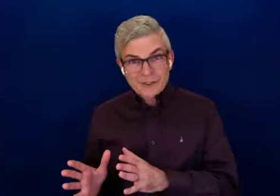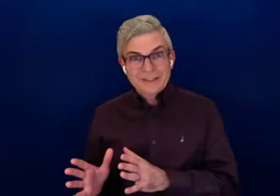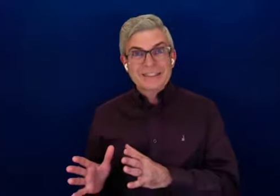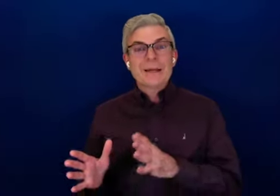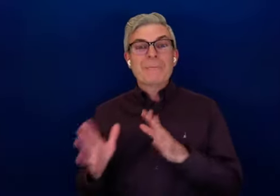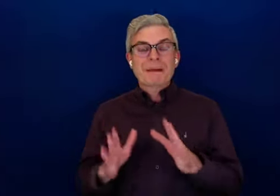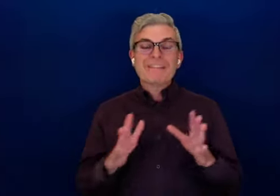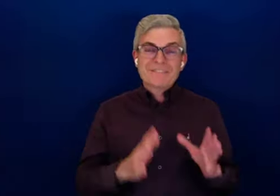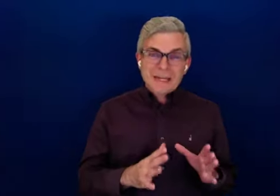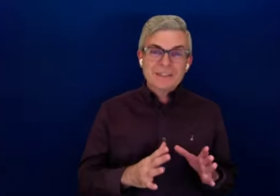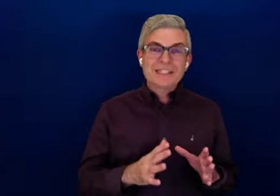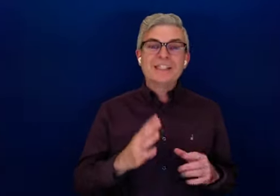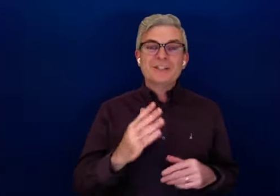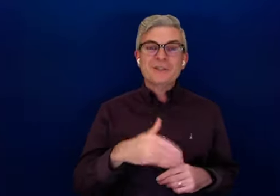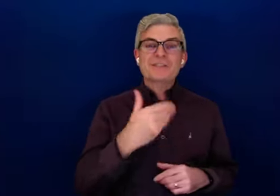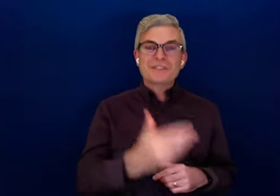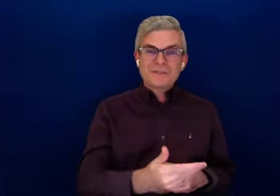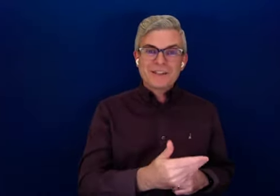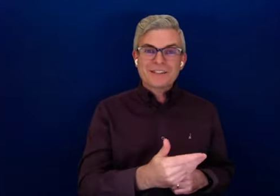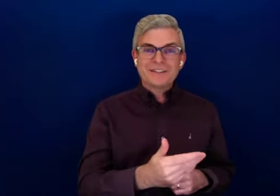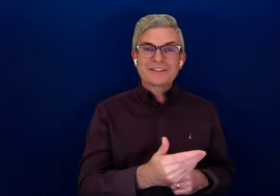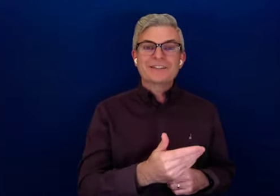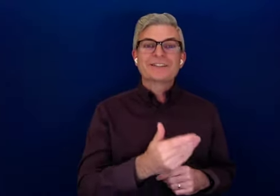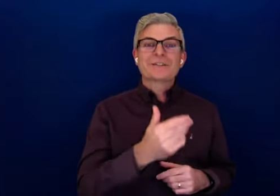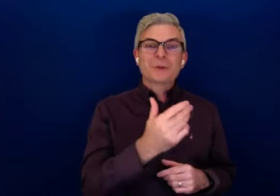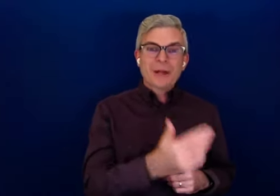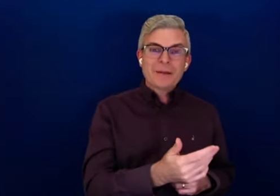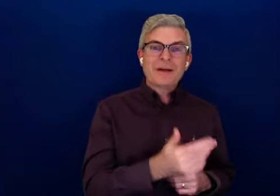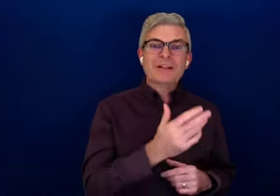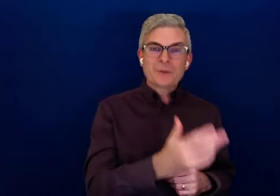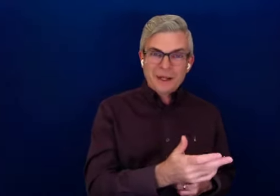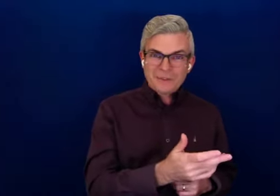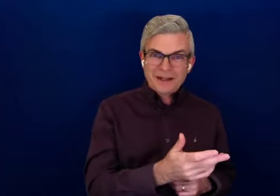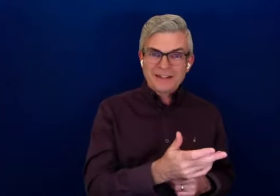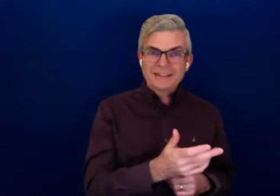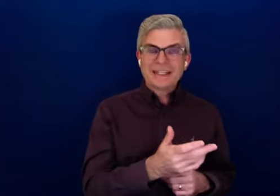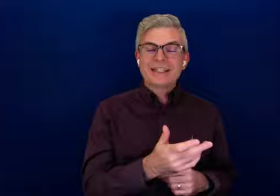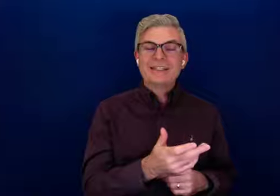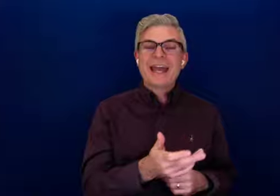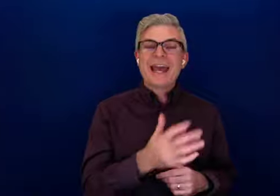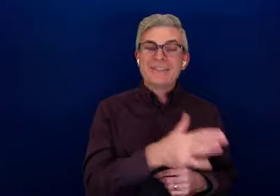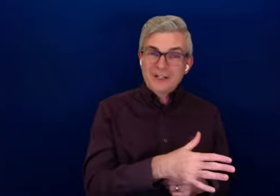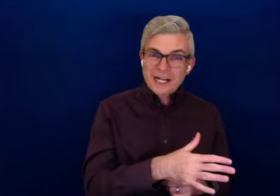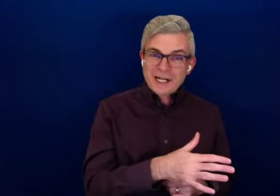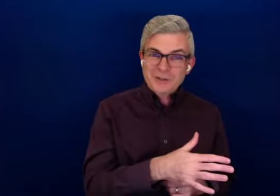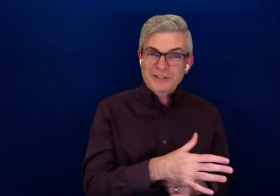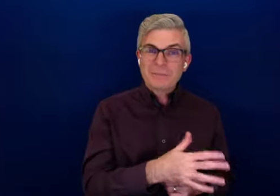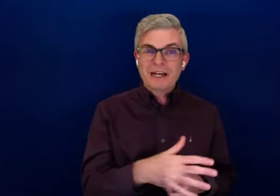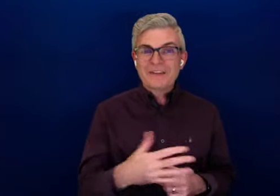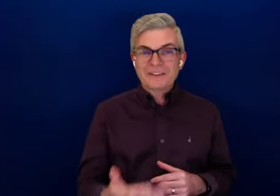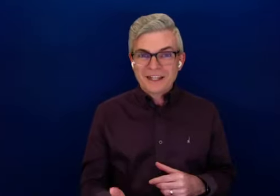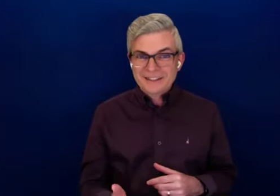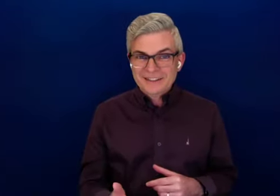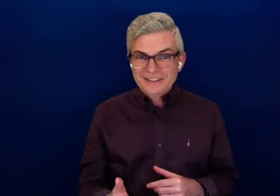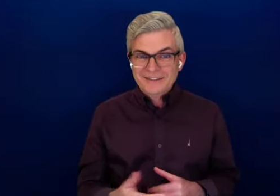summer, my family used to visit grandma and grandpa at their house by the lake.